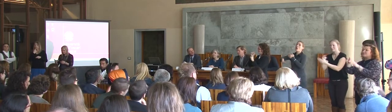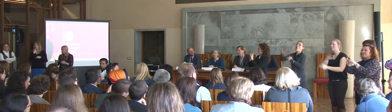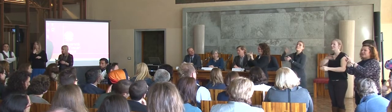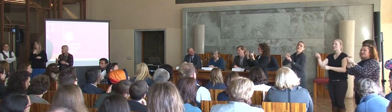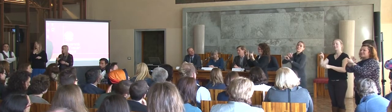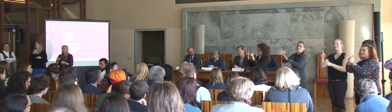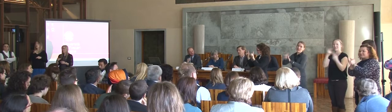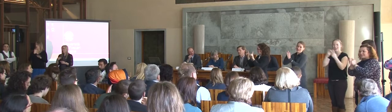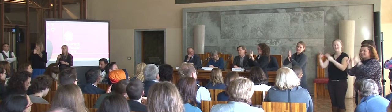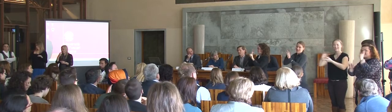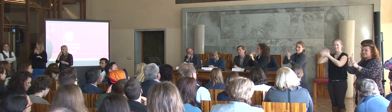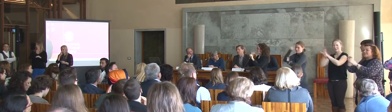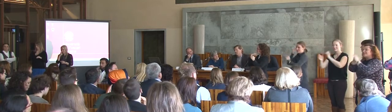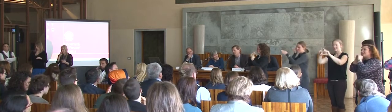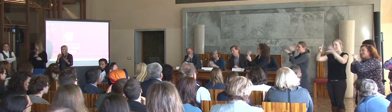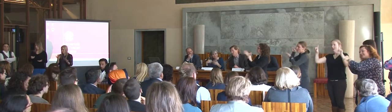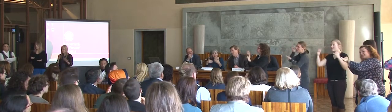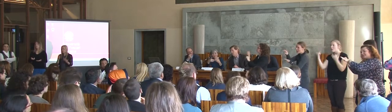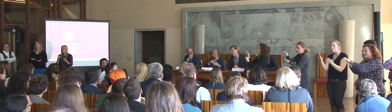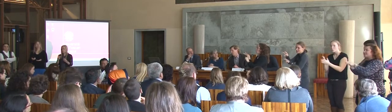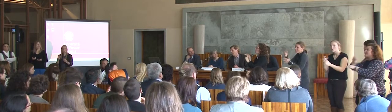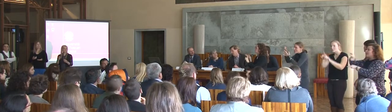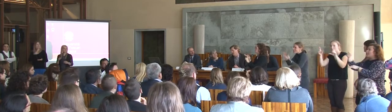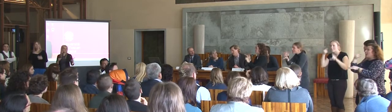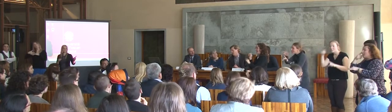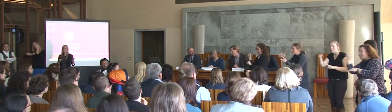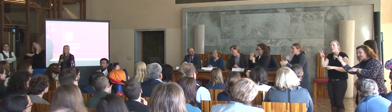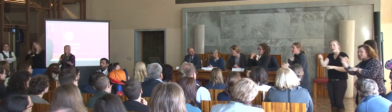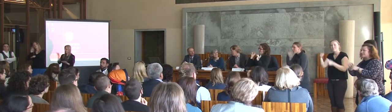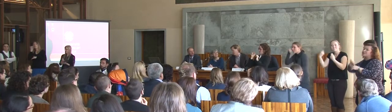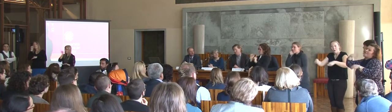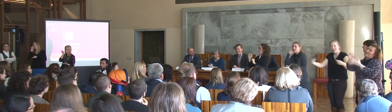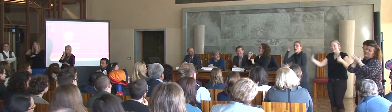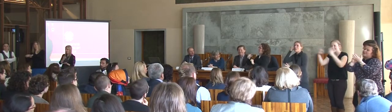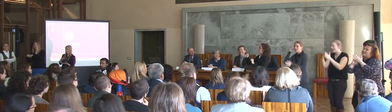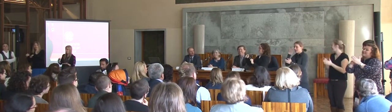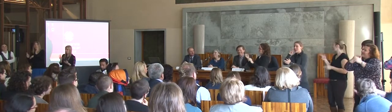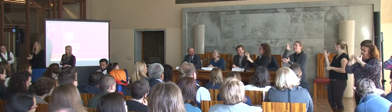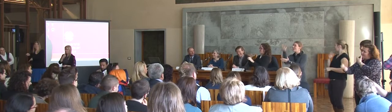rich it is already, and keep download the application to the mobile.